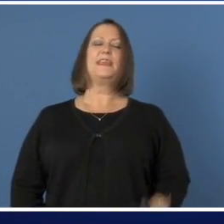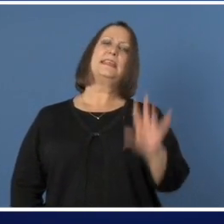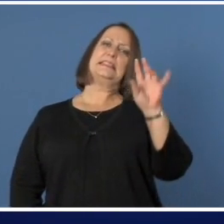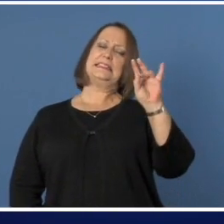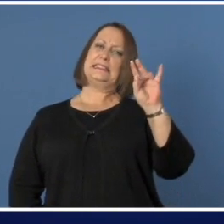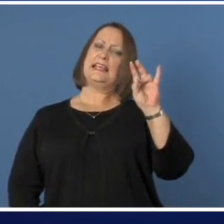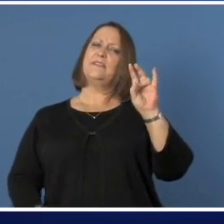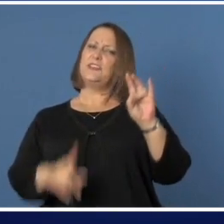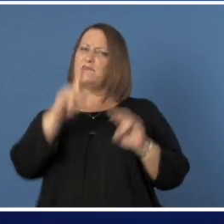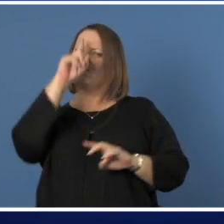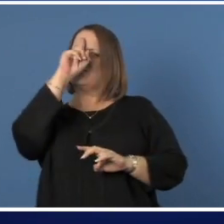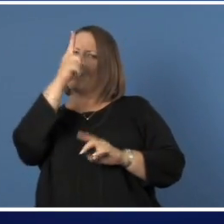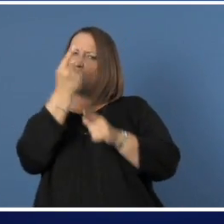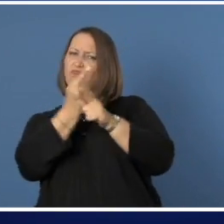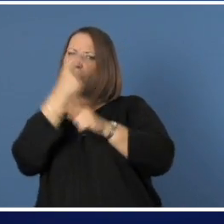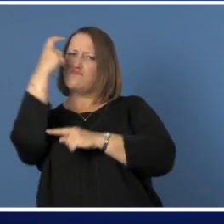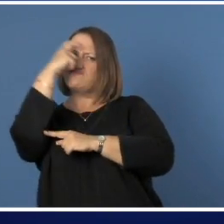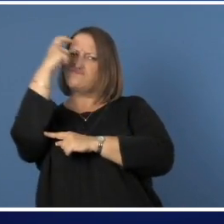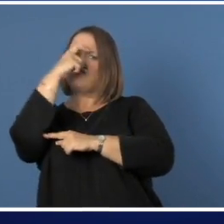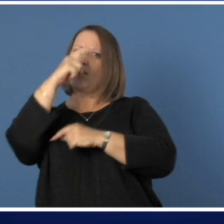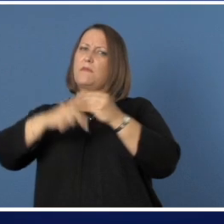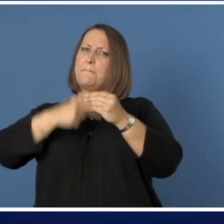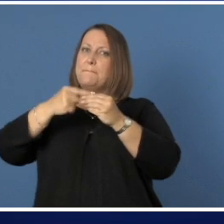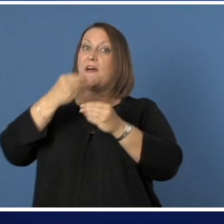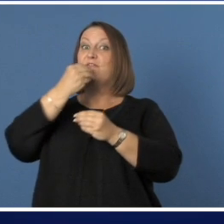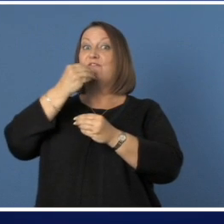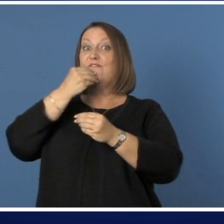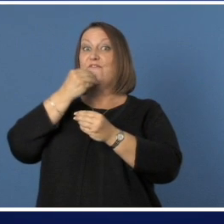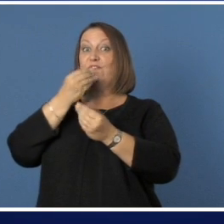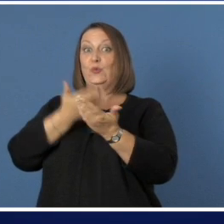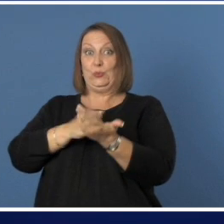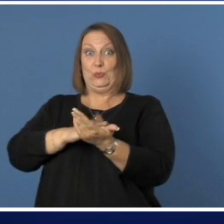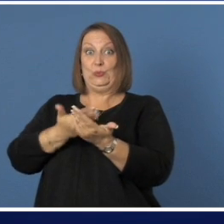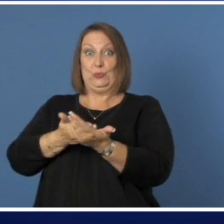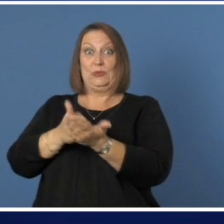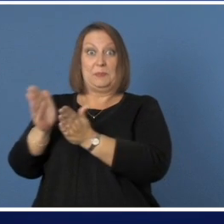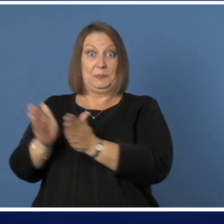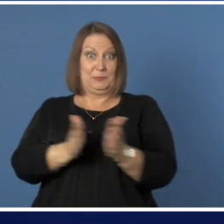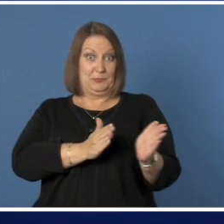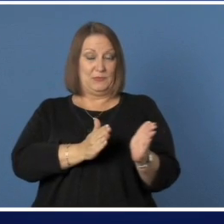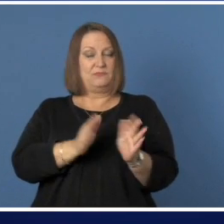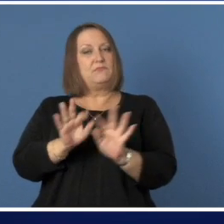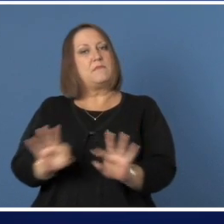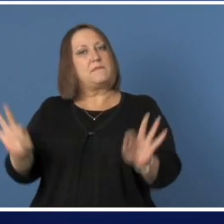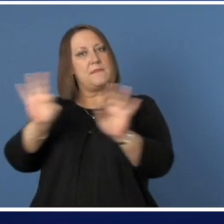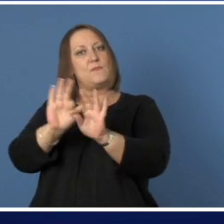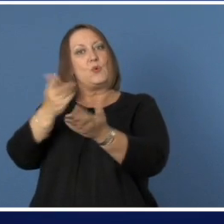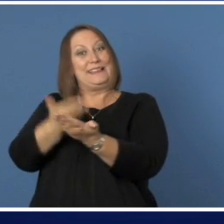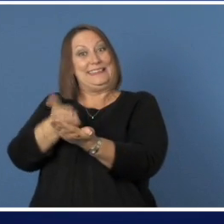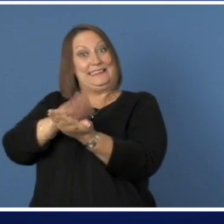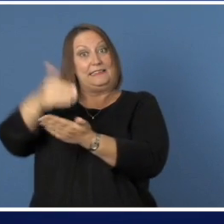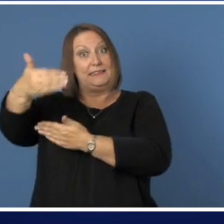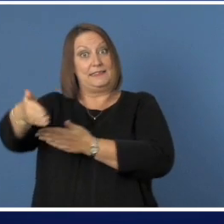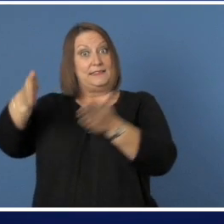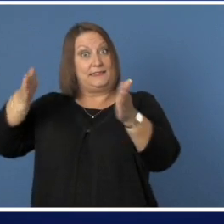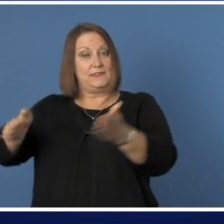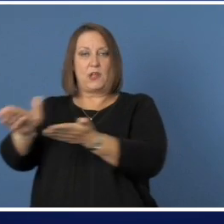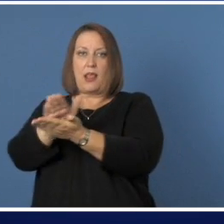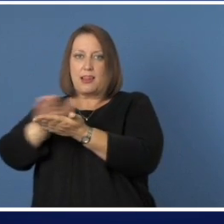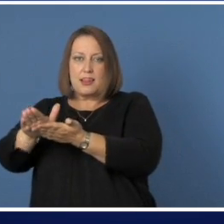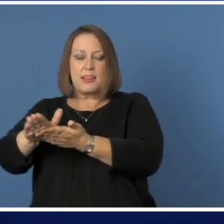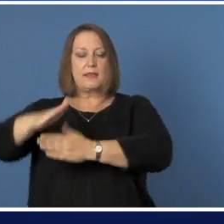Be smart about food preparation Keep counters and other kitchen services clean